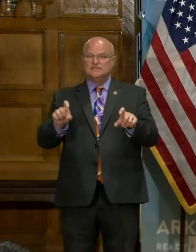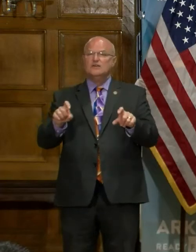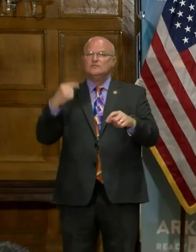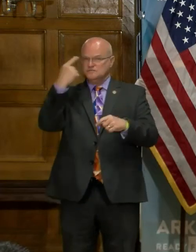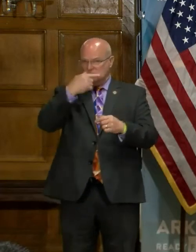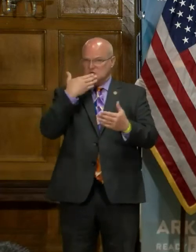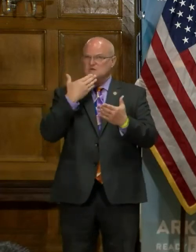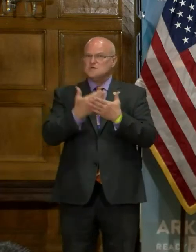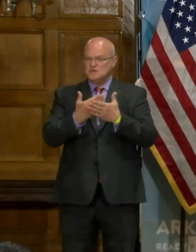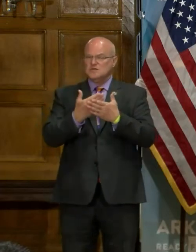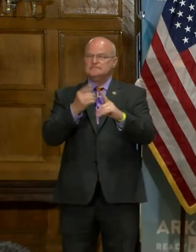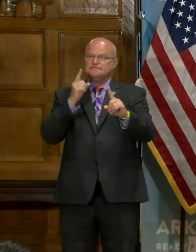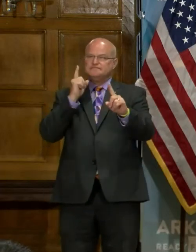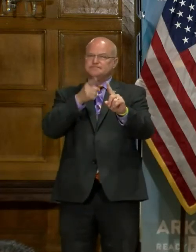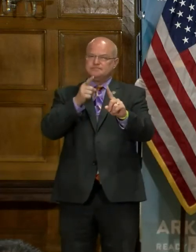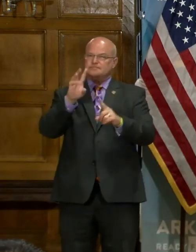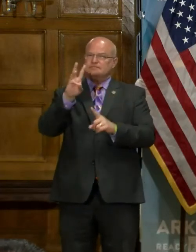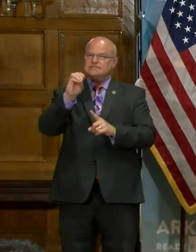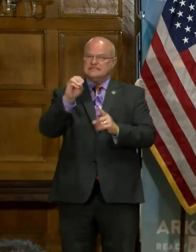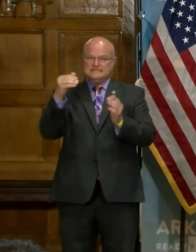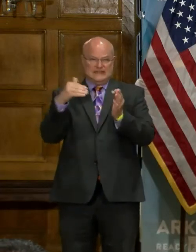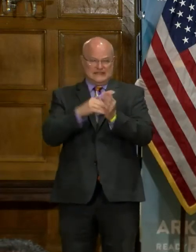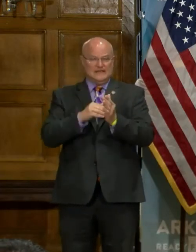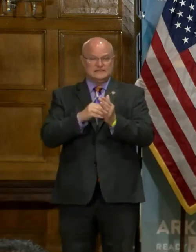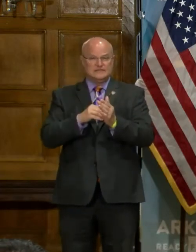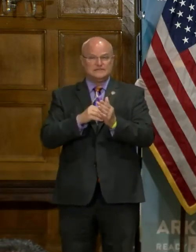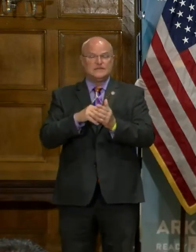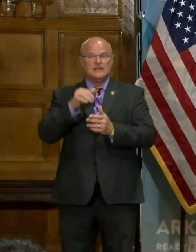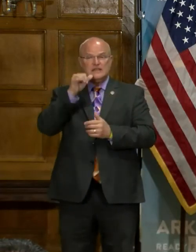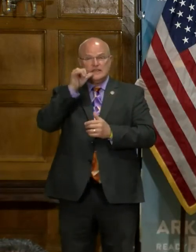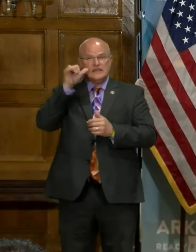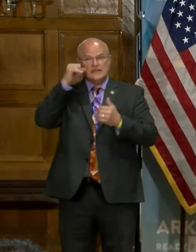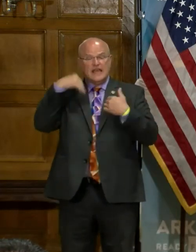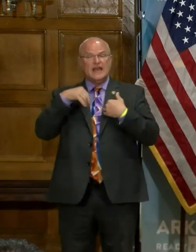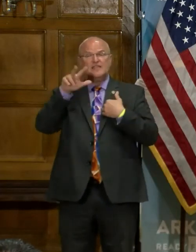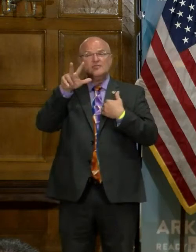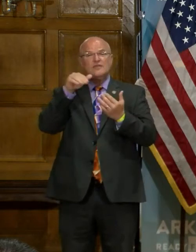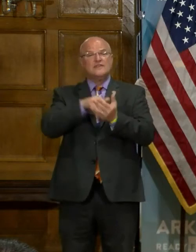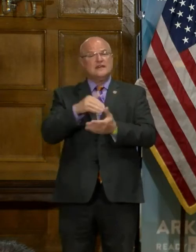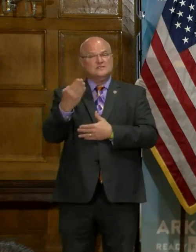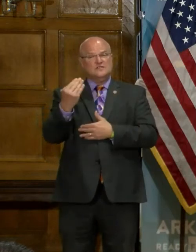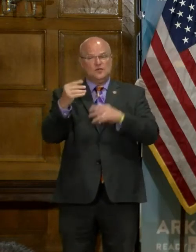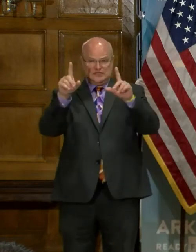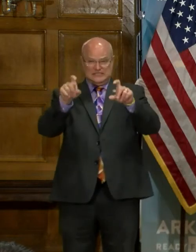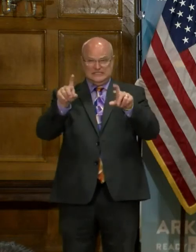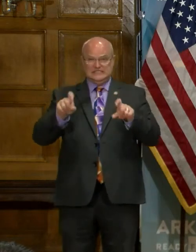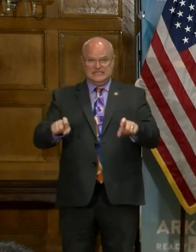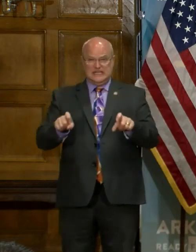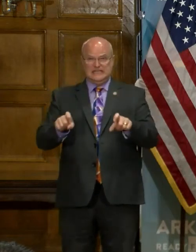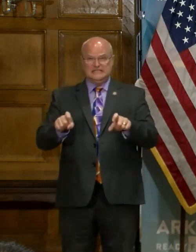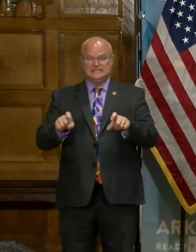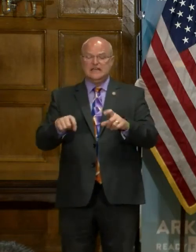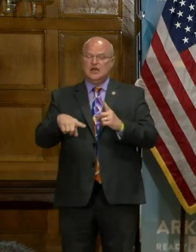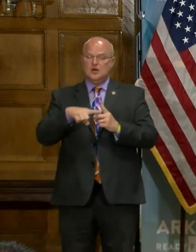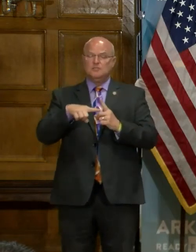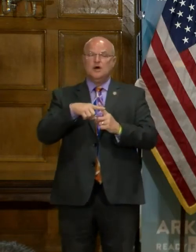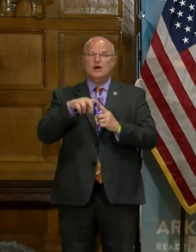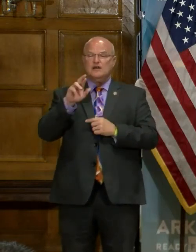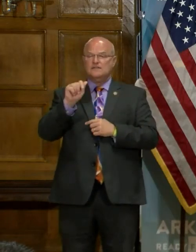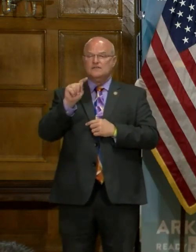way toward our 60,000 goal. Yesterday, we had 3,014 tests with a positivity